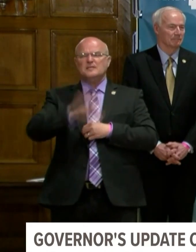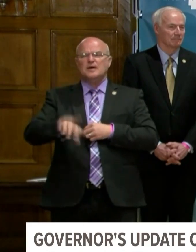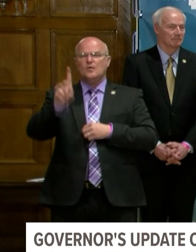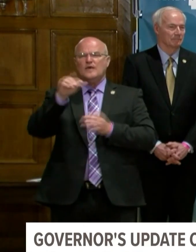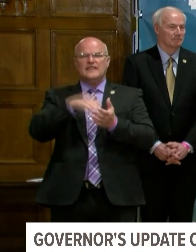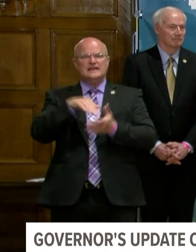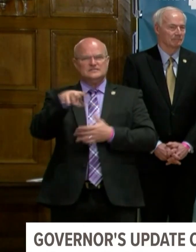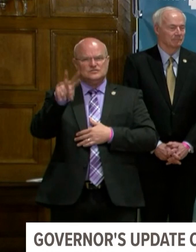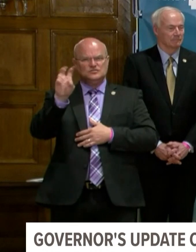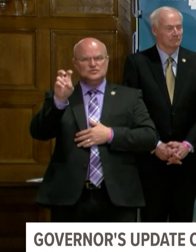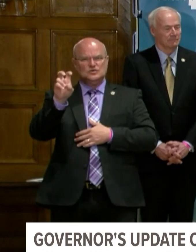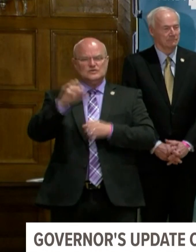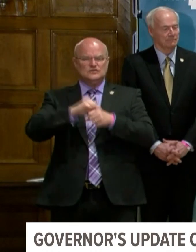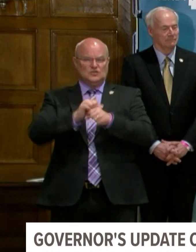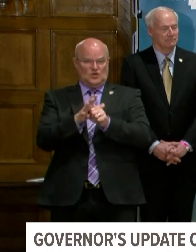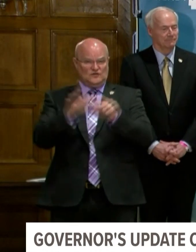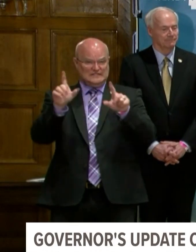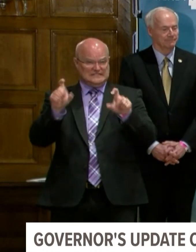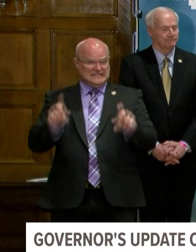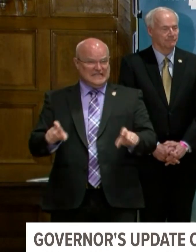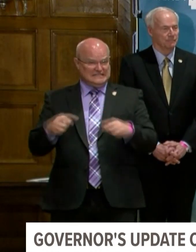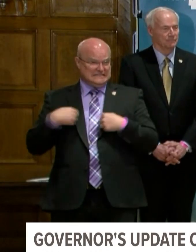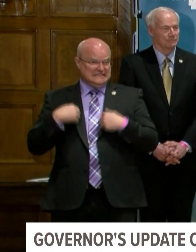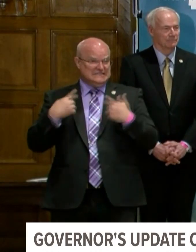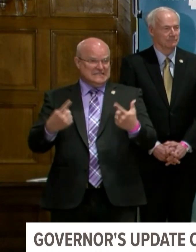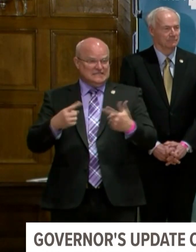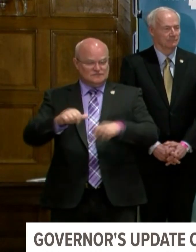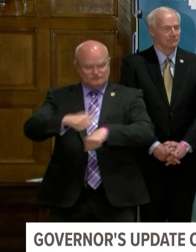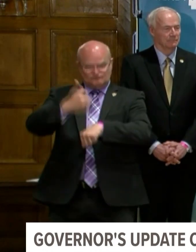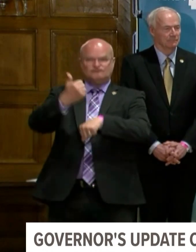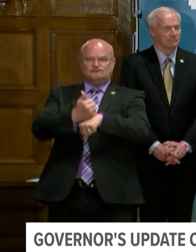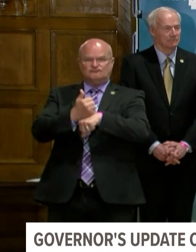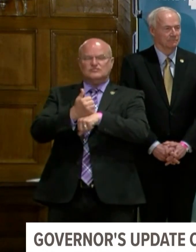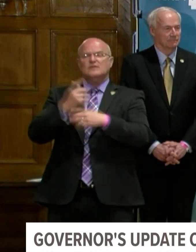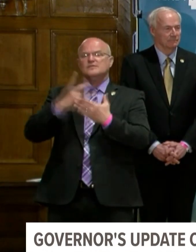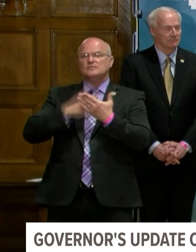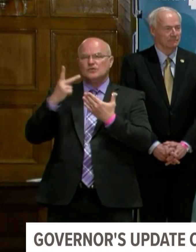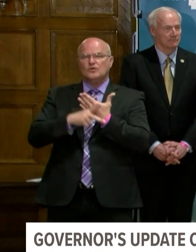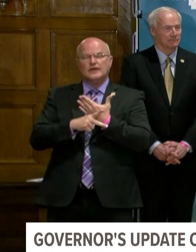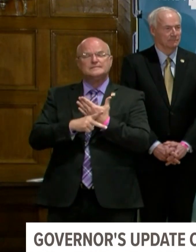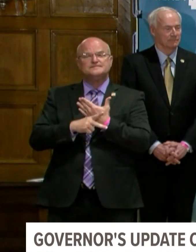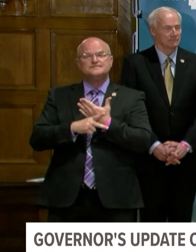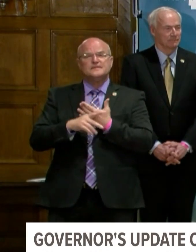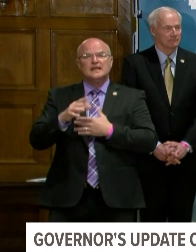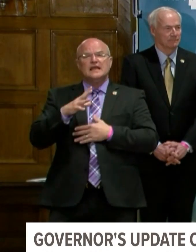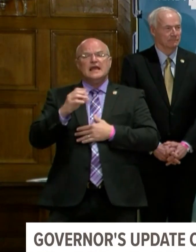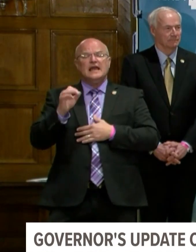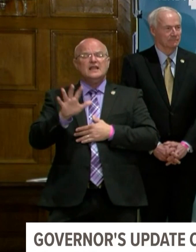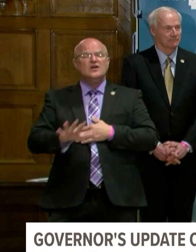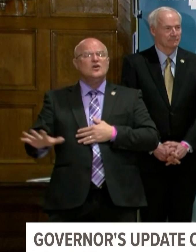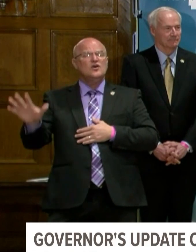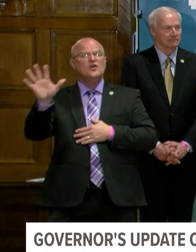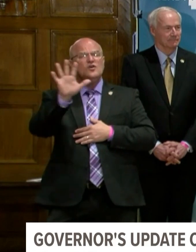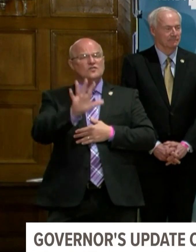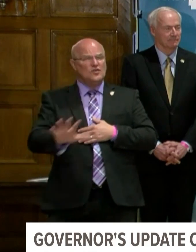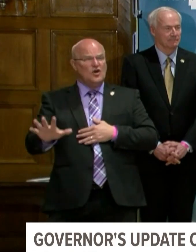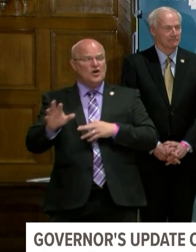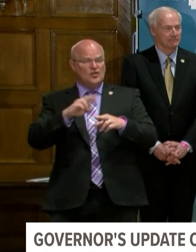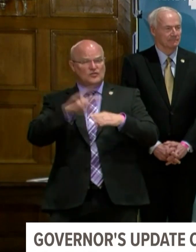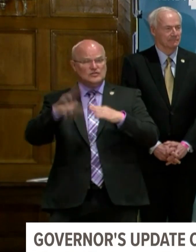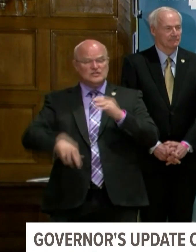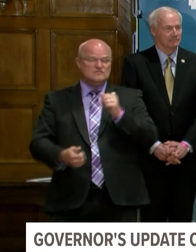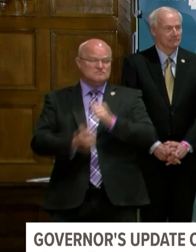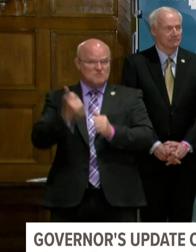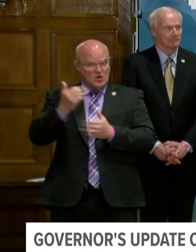1,200 COVID tests since we initiated this project. And overall, the results for